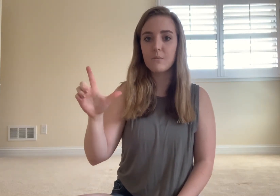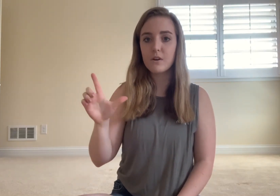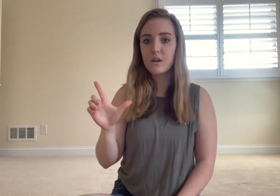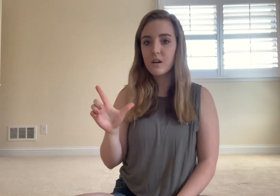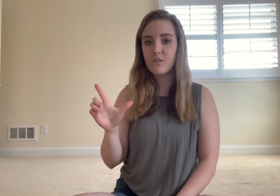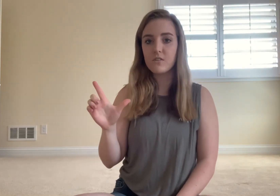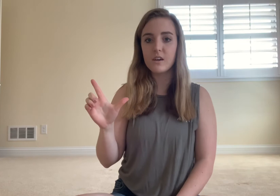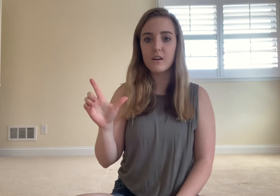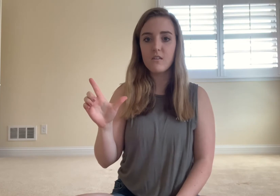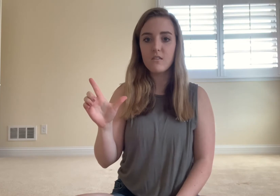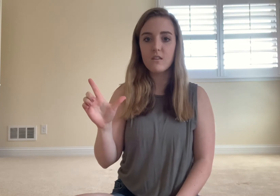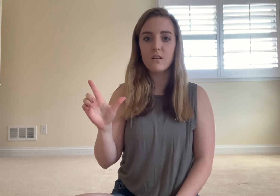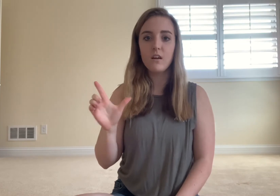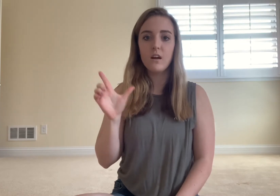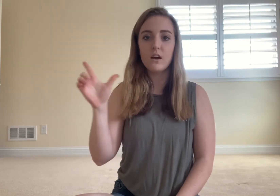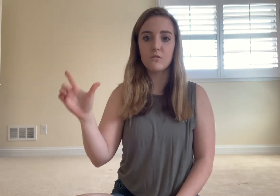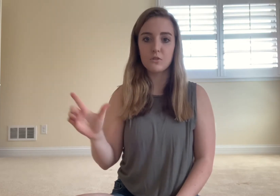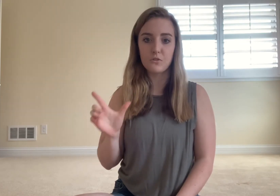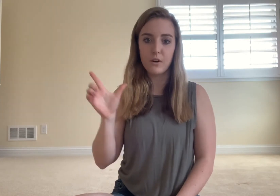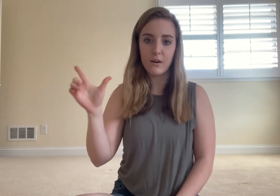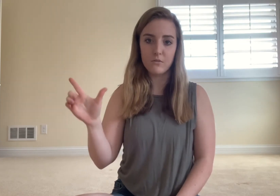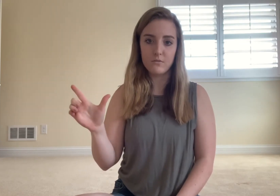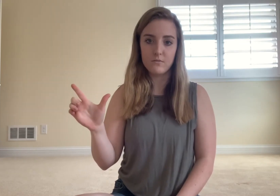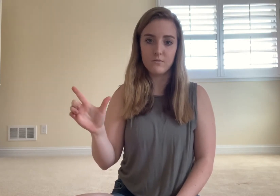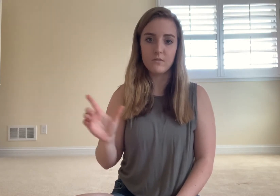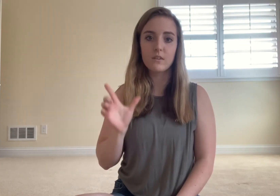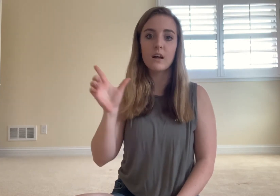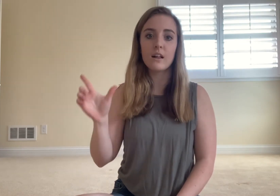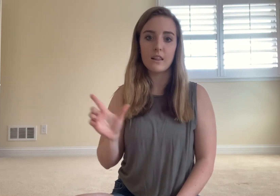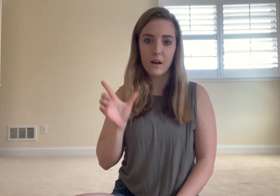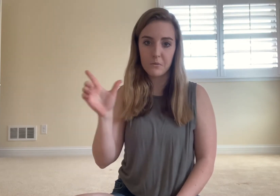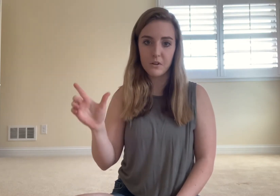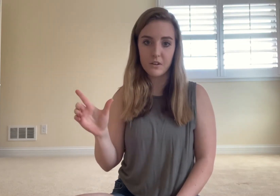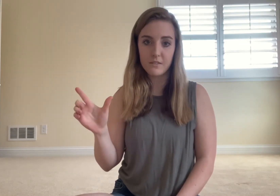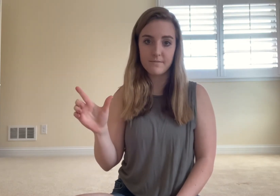Library, you're in the L, and you circle out. Library.